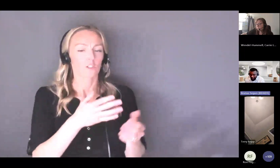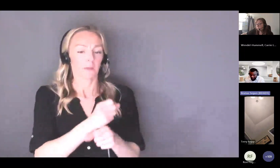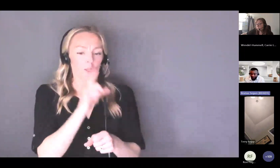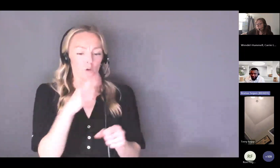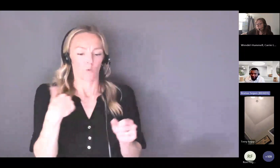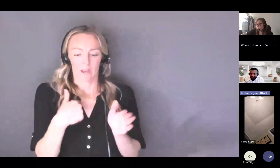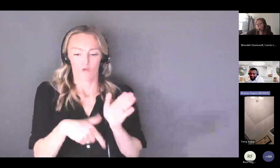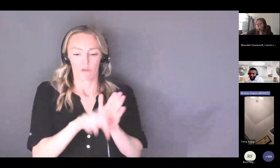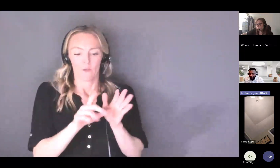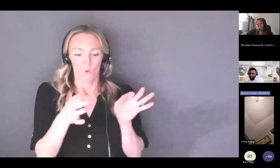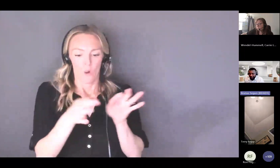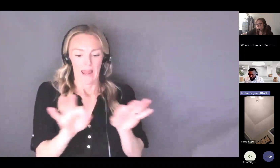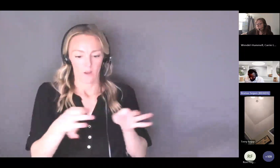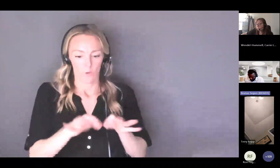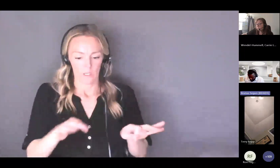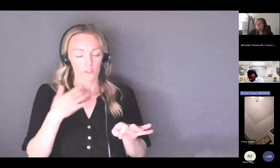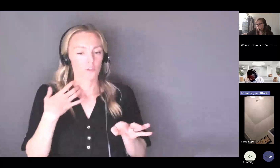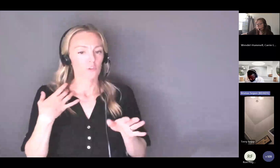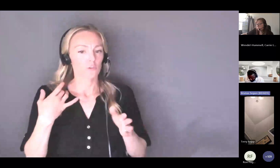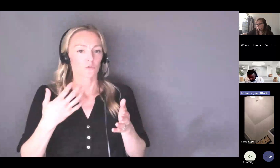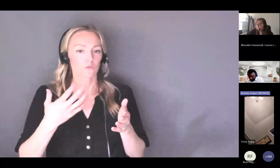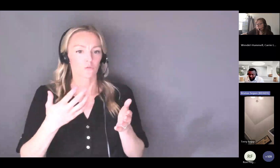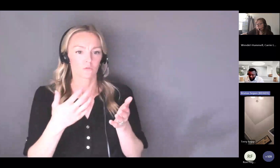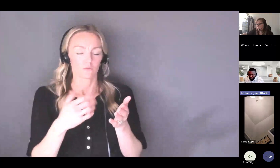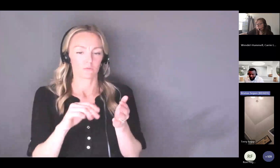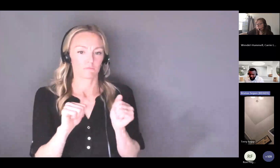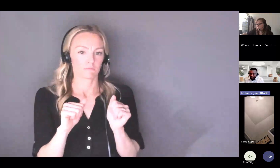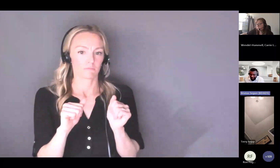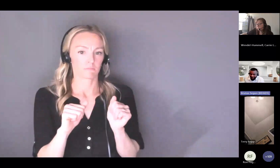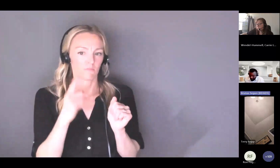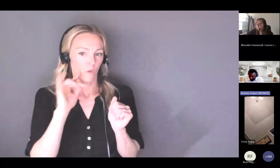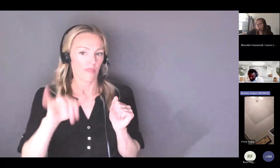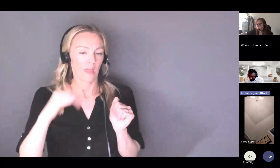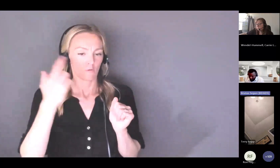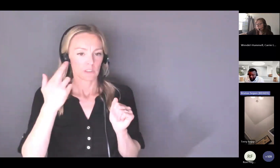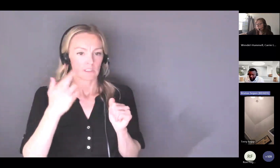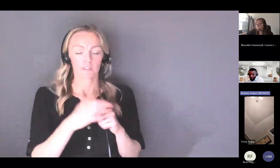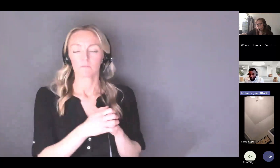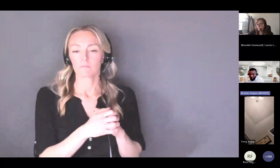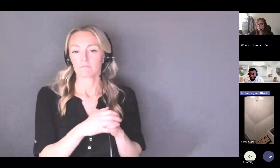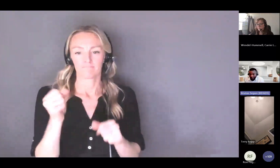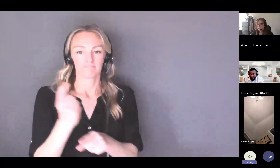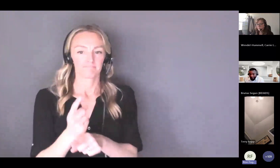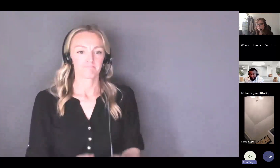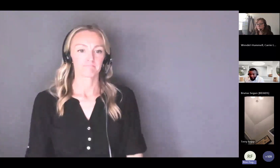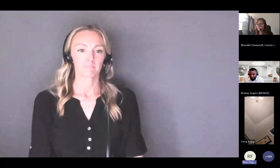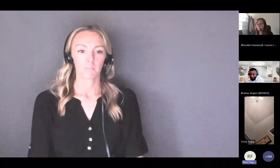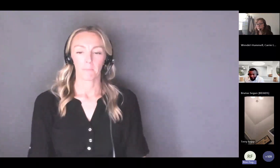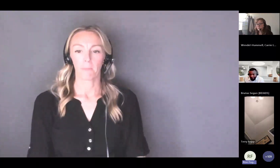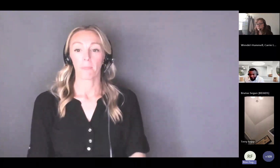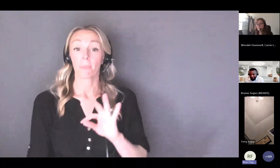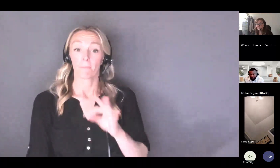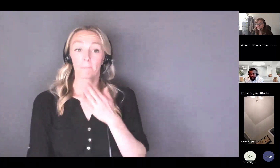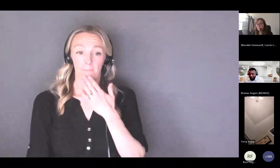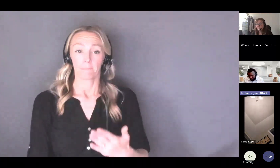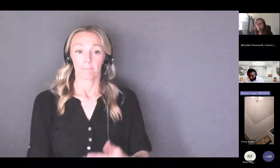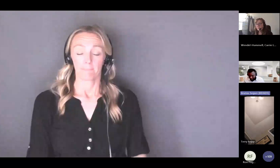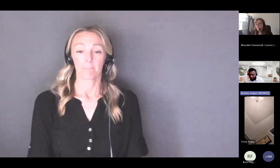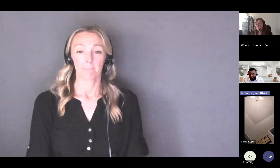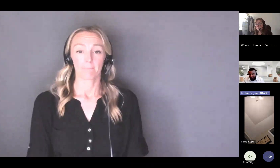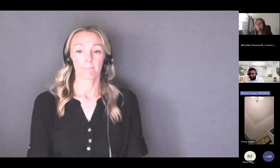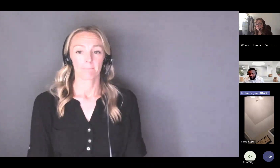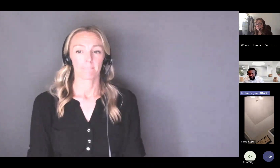there to reflect, to reflect that purpose. But that is accurate. Okay, thank you.